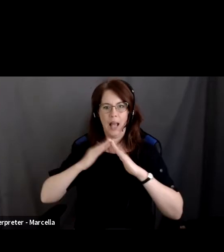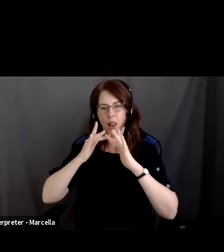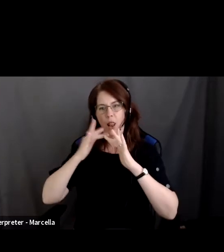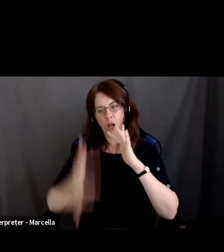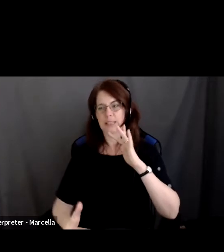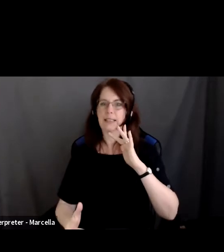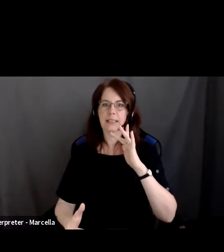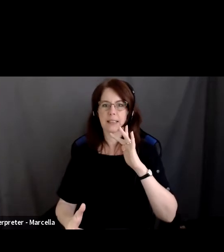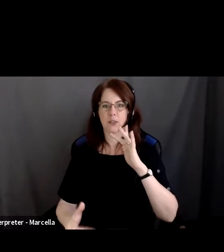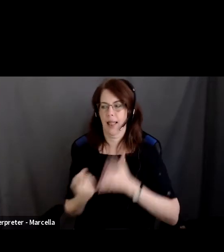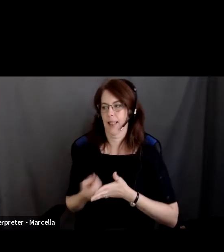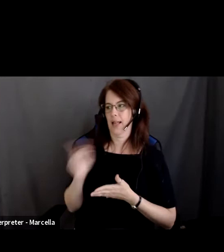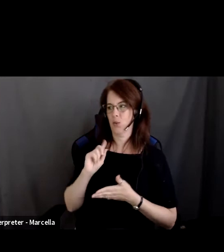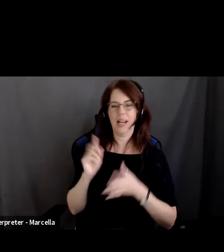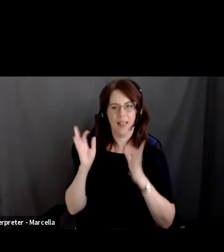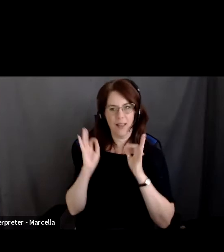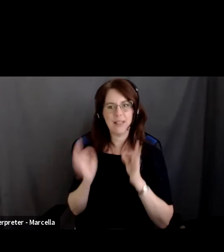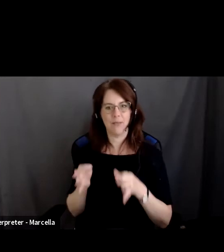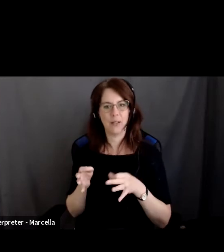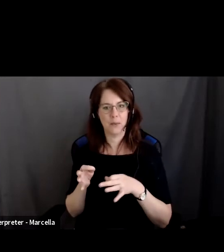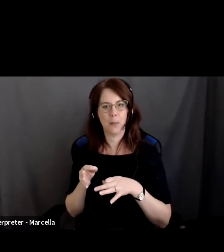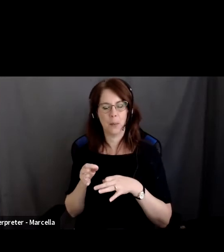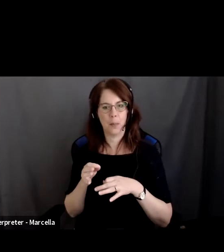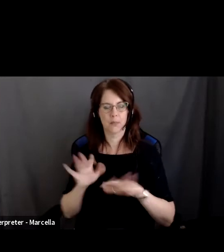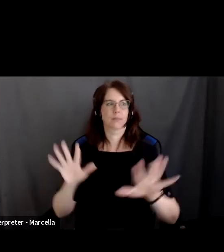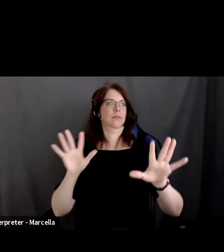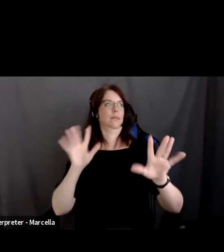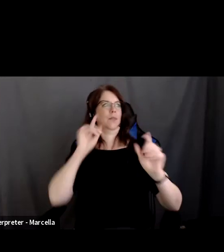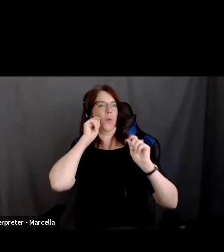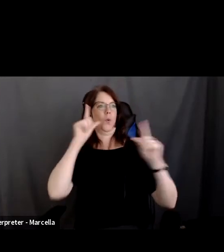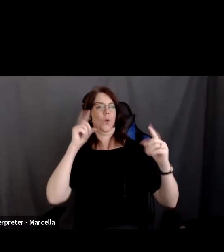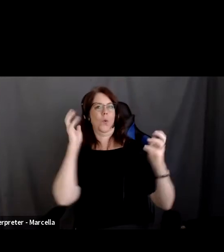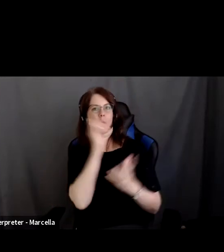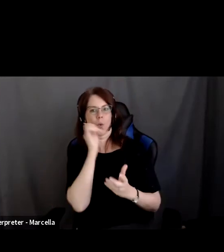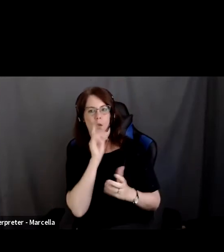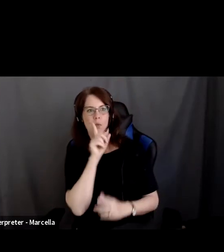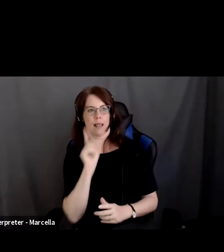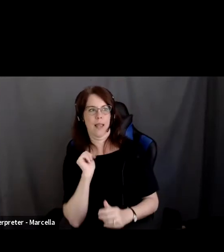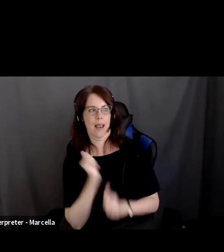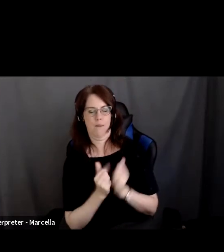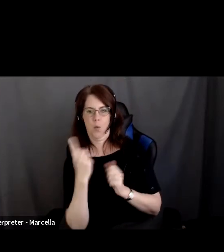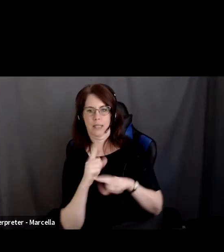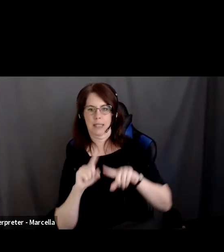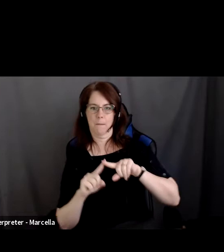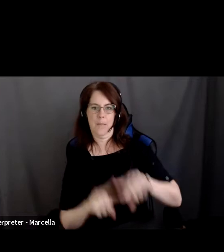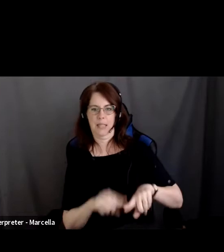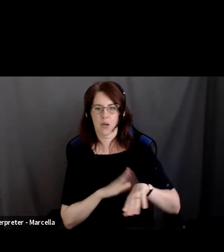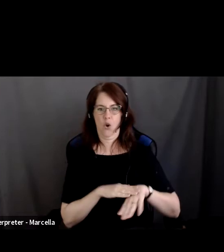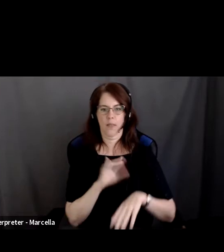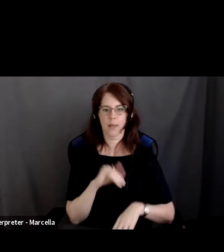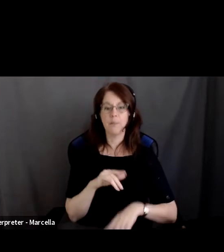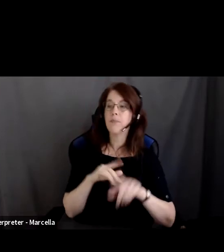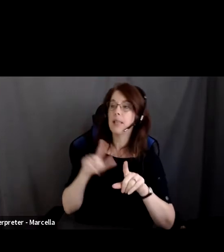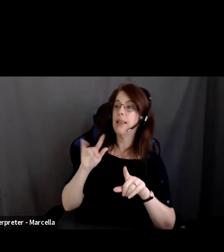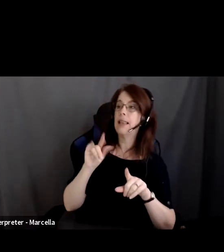last week. And that definitely was a wake-up call of how dependent we all are now. Lily, if you